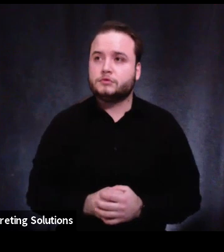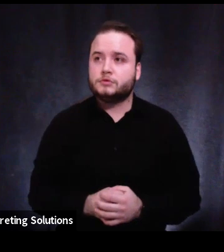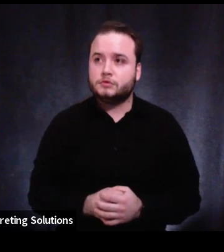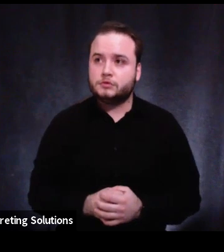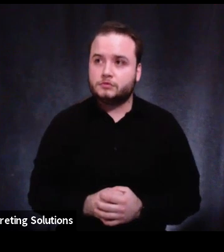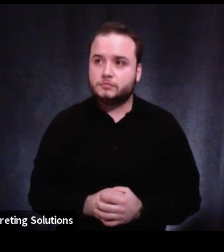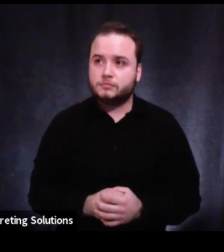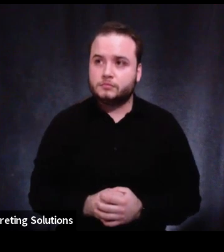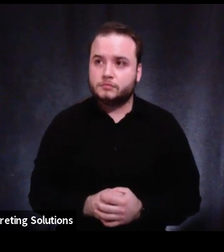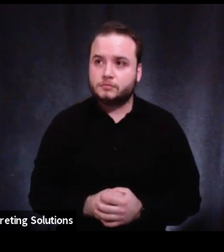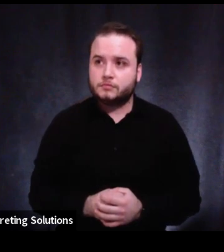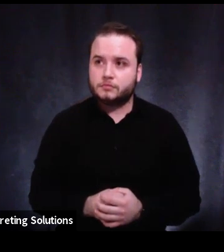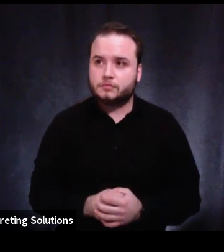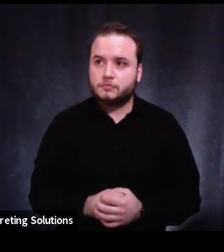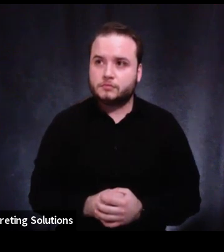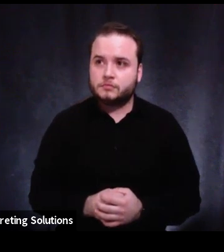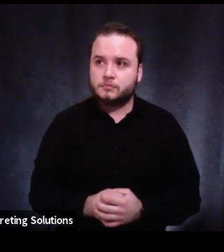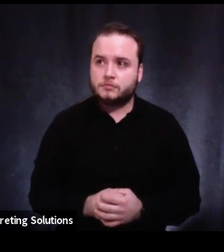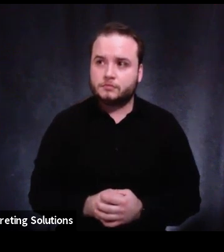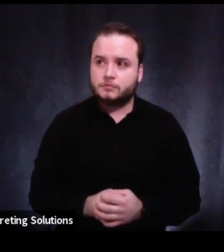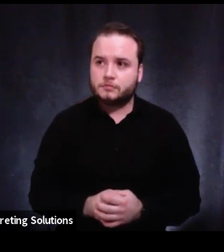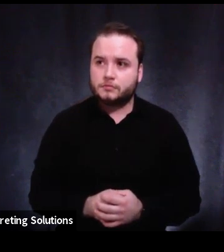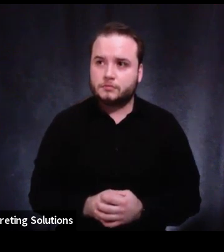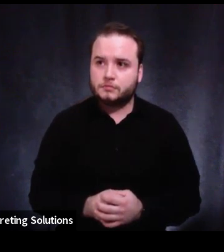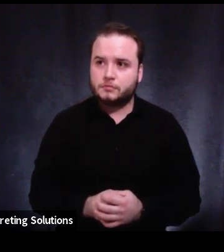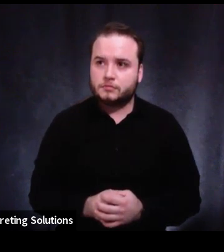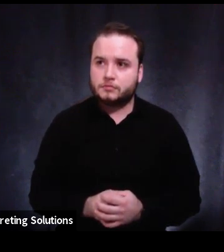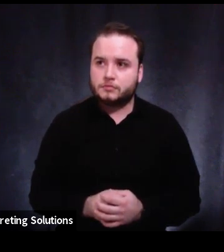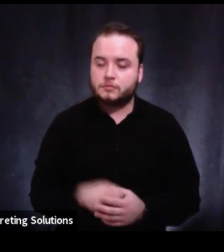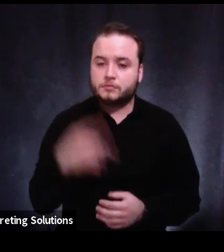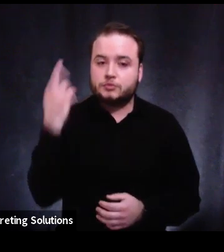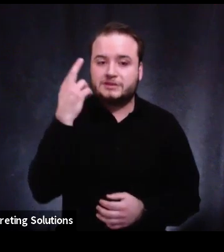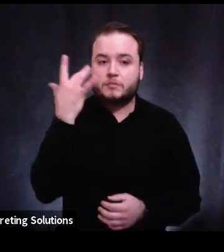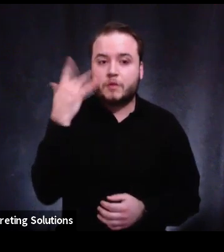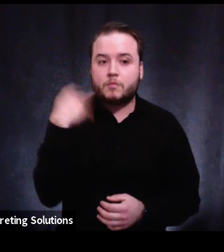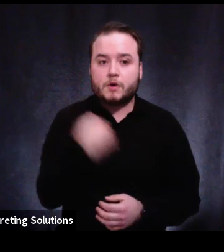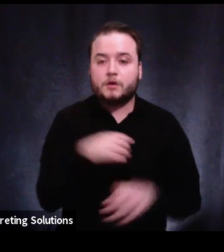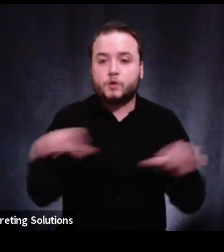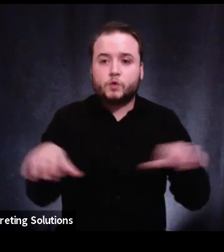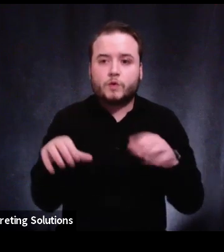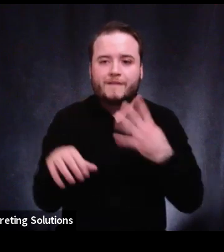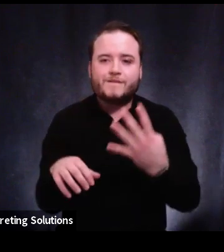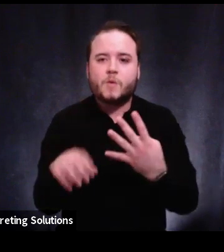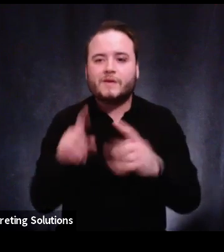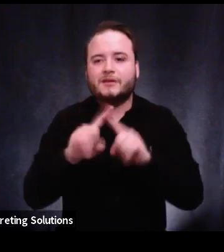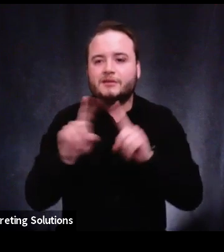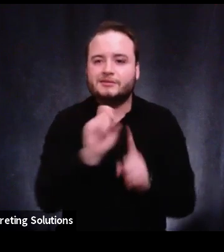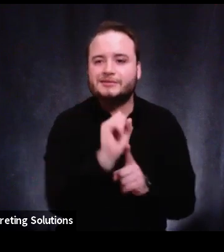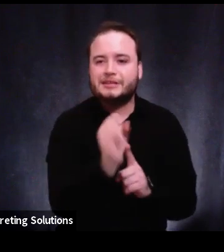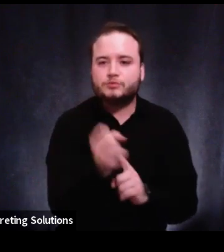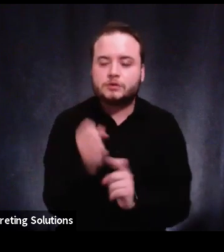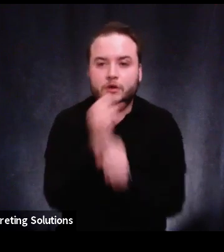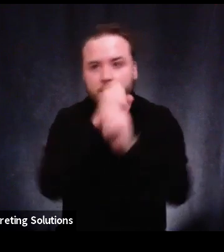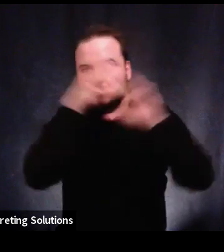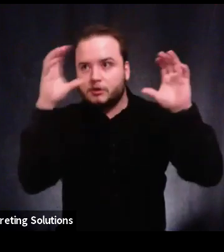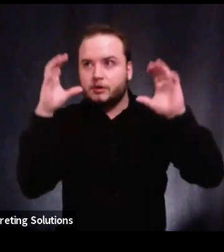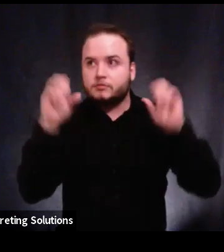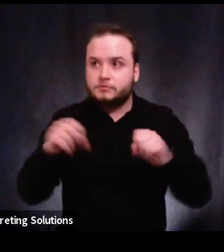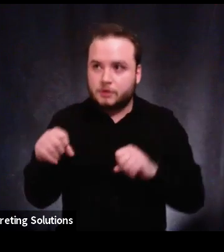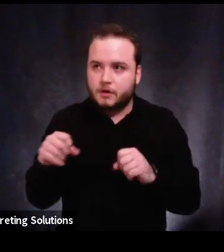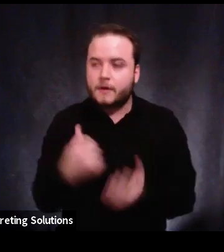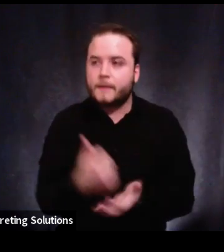to ask what's a time point that is not a recommendation at all, but is sort